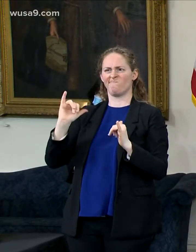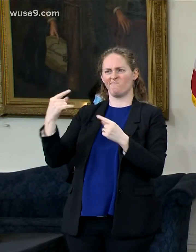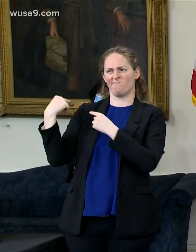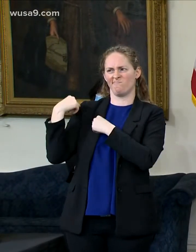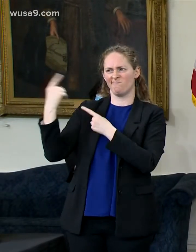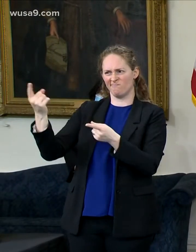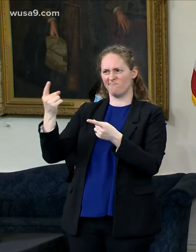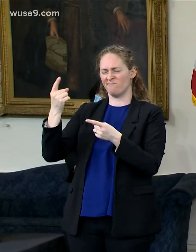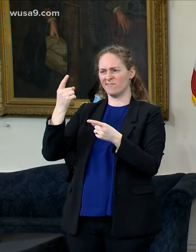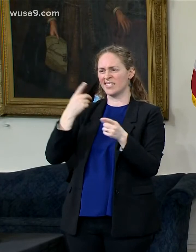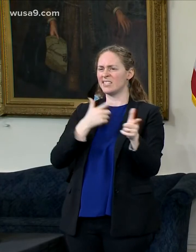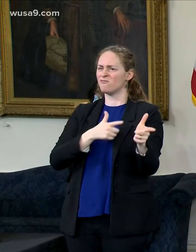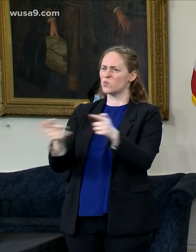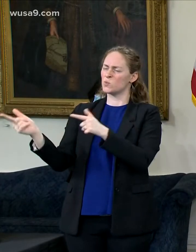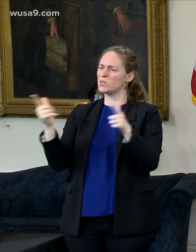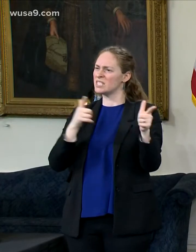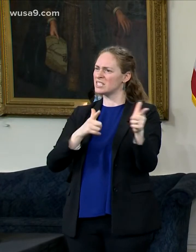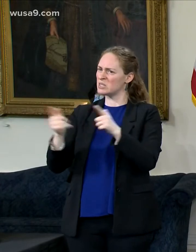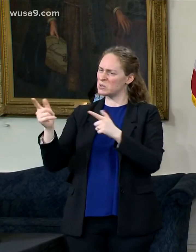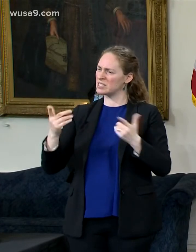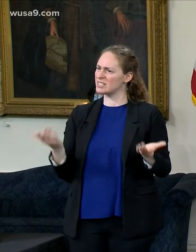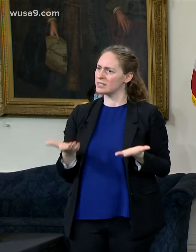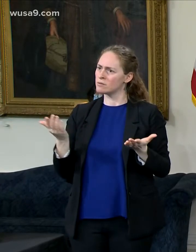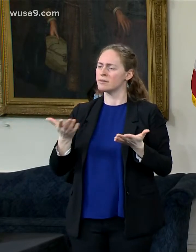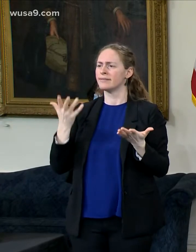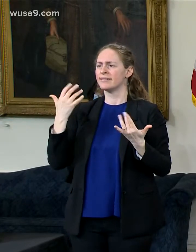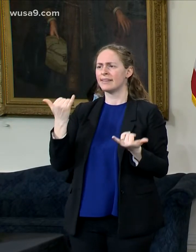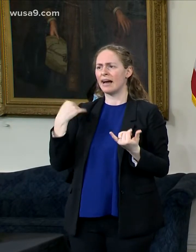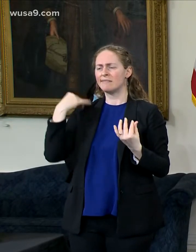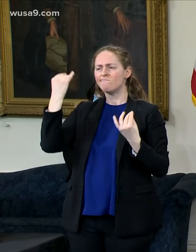shootings. Today, the Senate Judiciary Committee is holding a hearing on 2